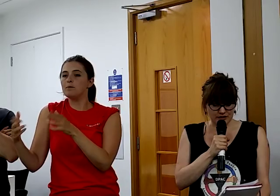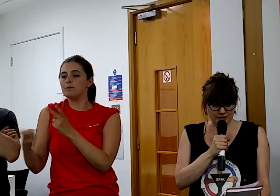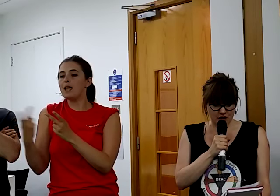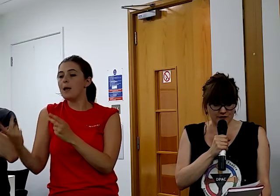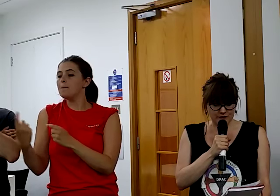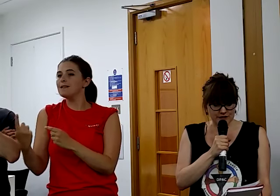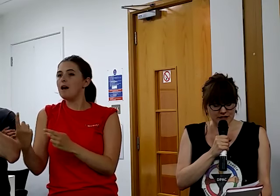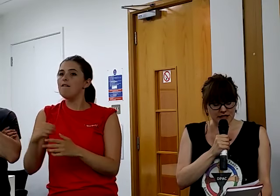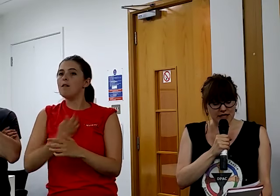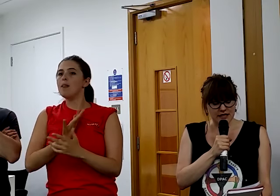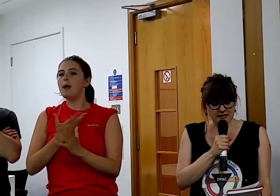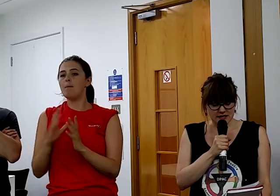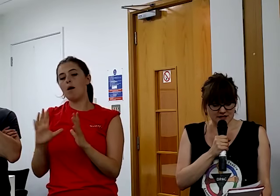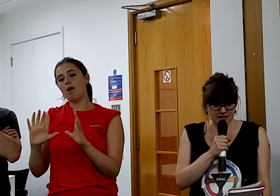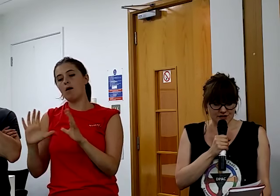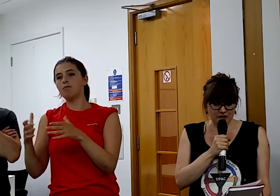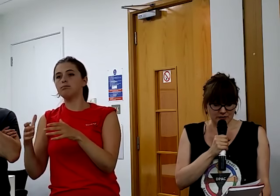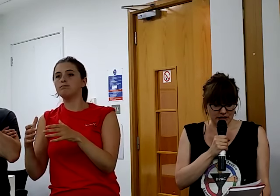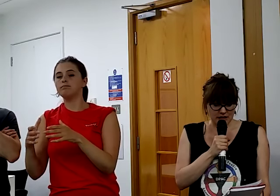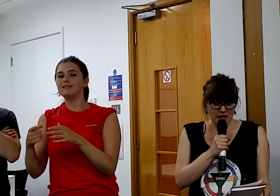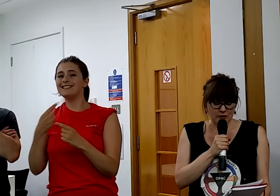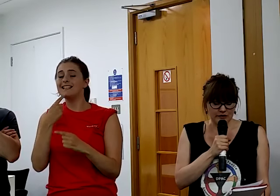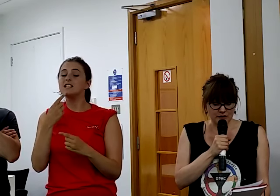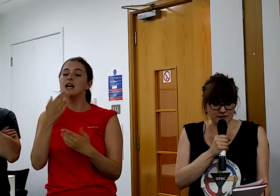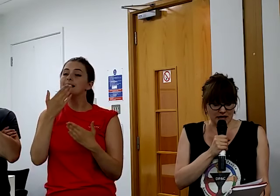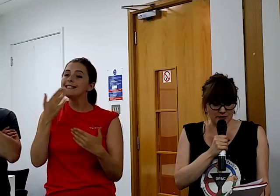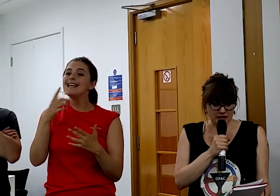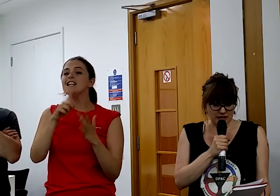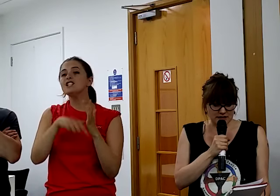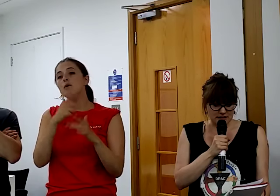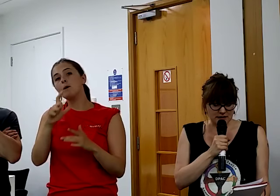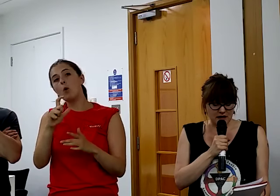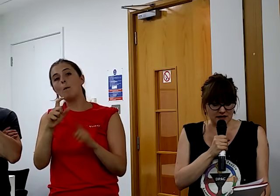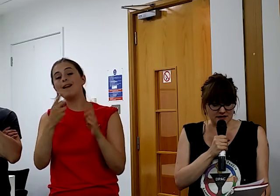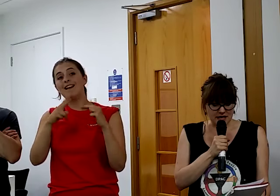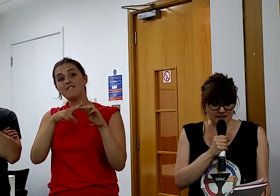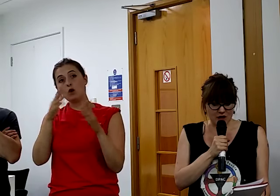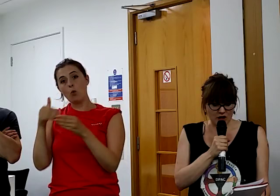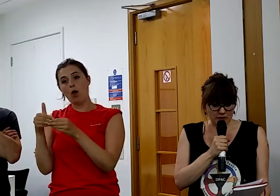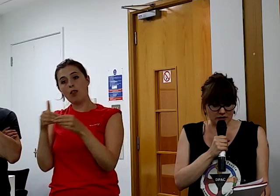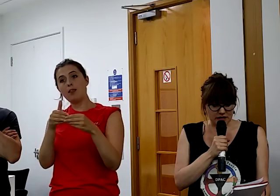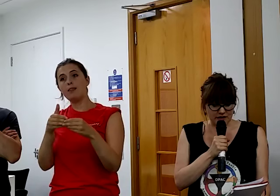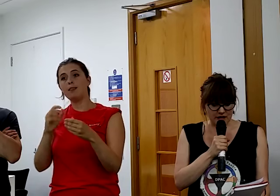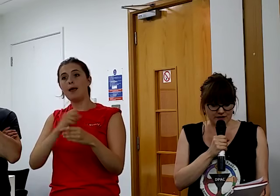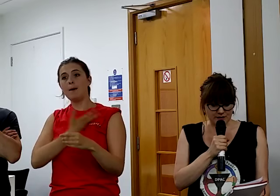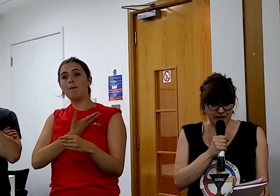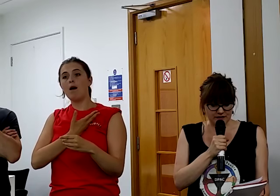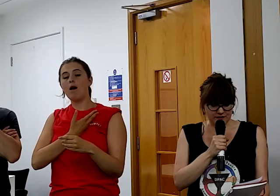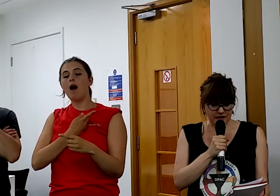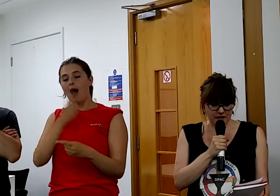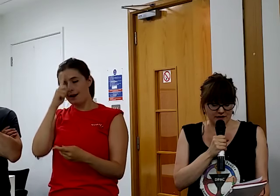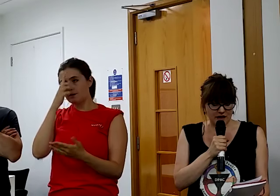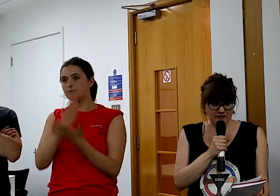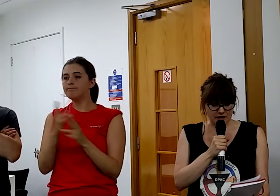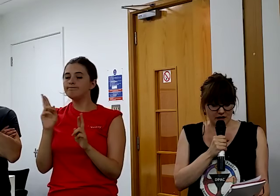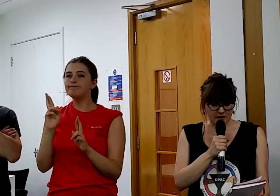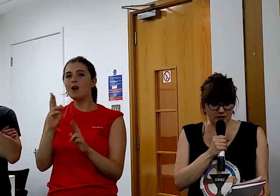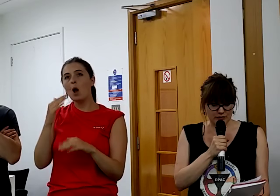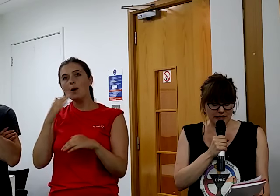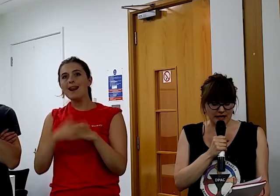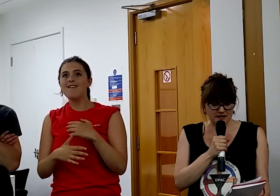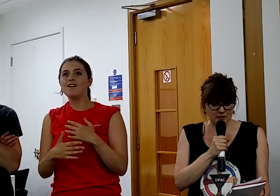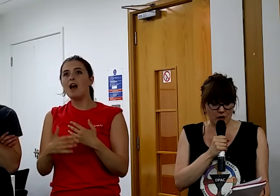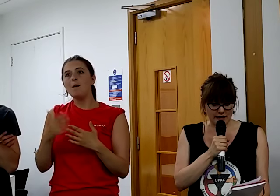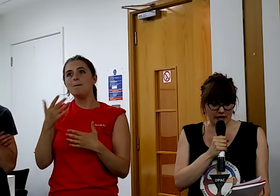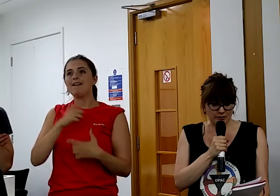Labour Party member in Dartford. And he says, "Dear Jeremy, with you as Labour leader, I can dare to hope I'll never have to be in fear of having